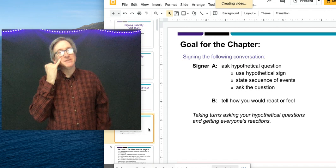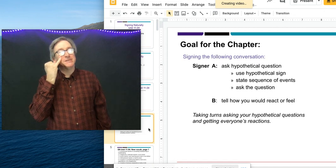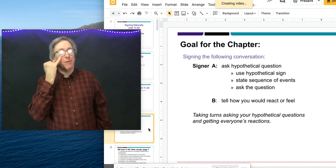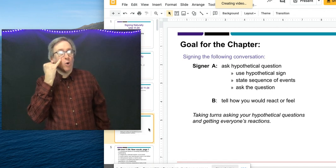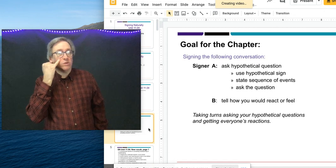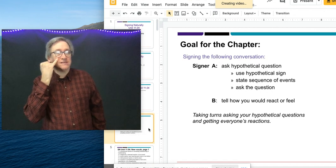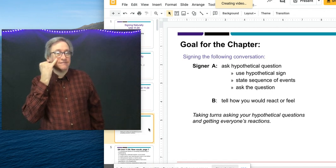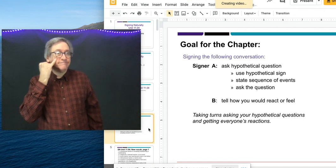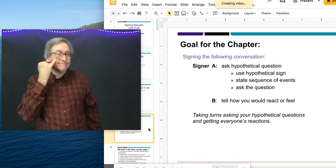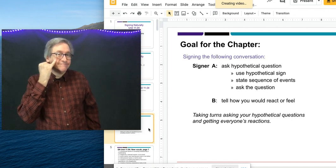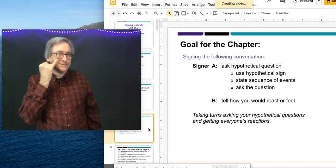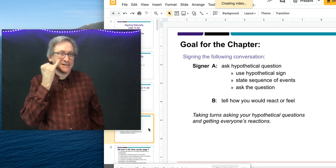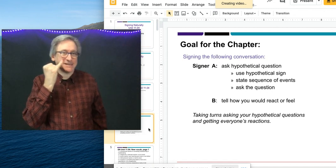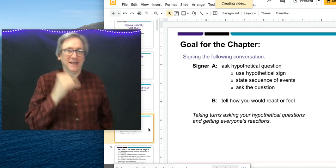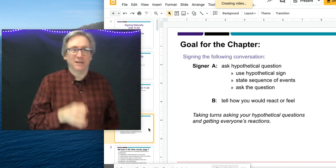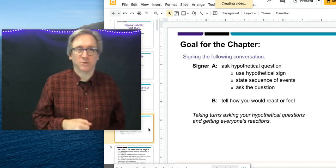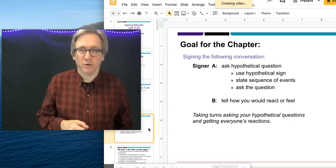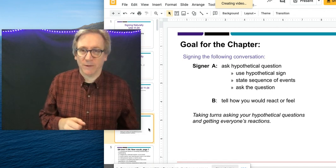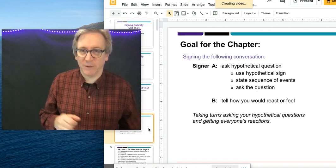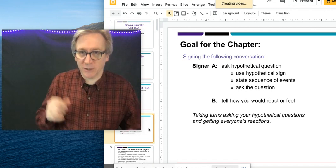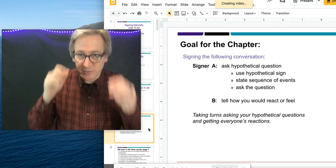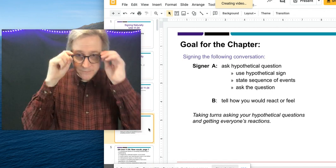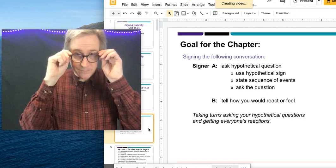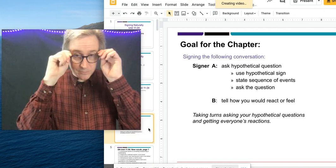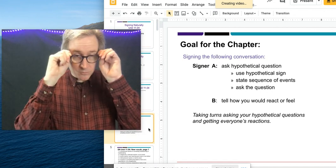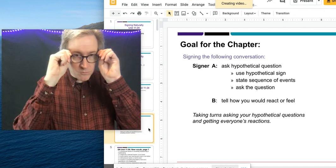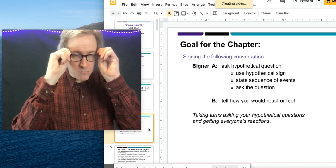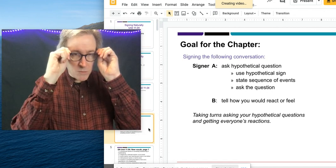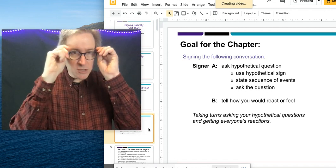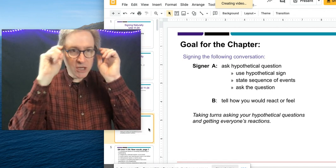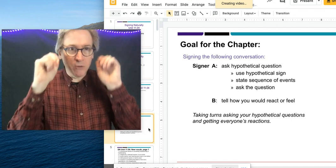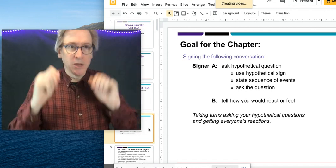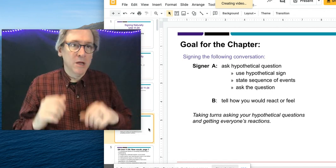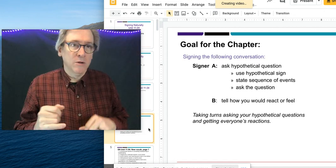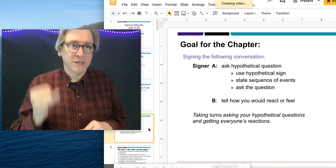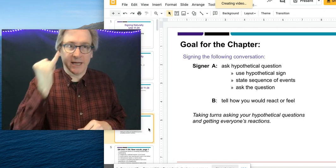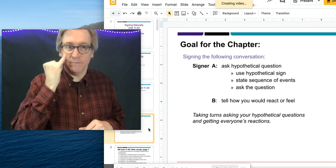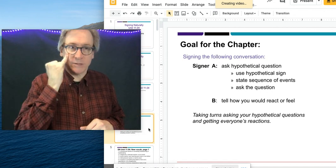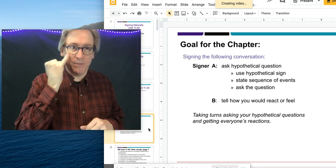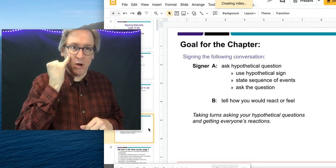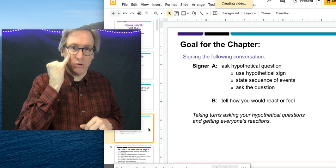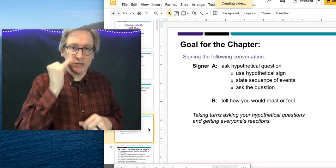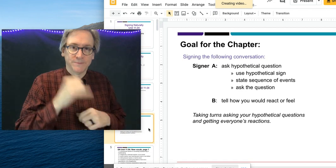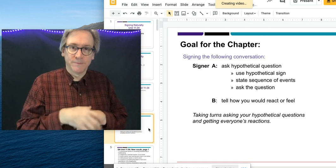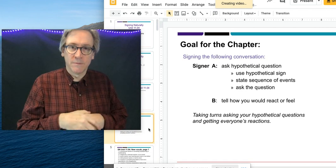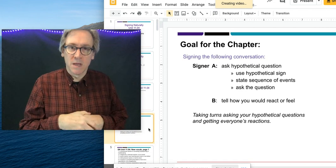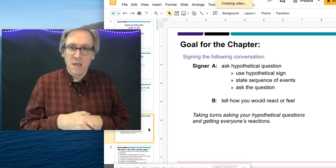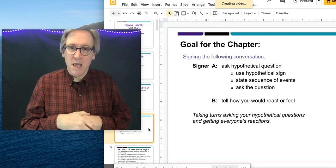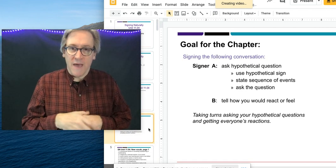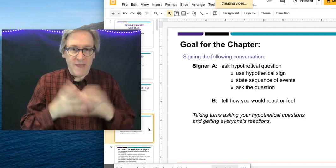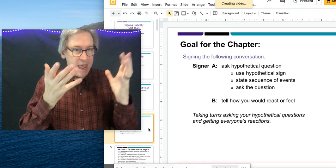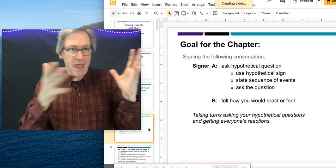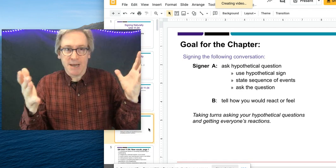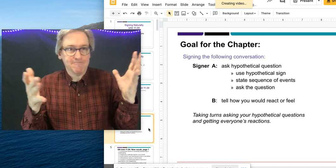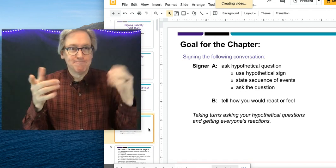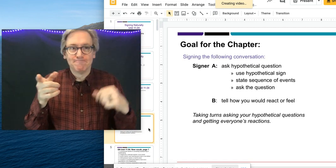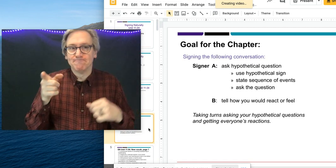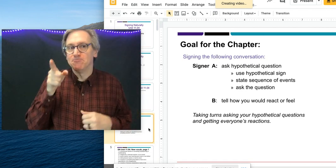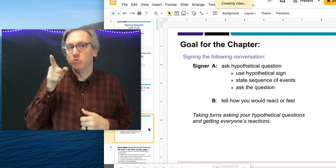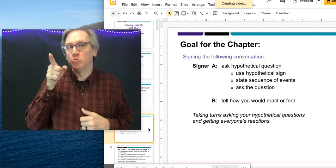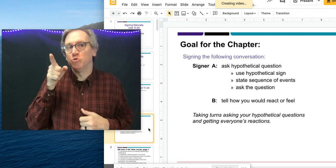it's suppose. Is basically the English word we would use. So say, suppose, and